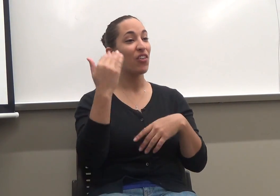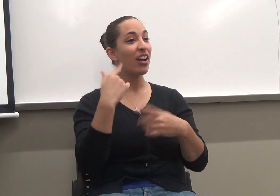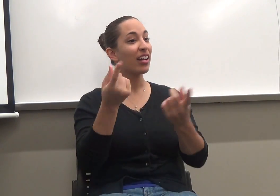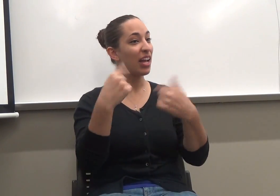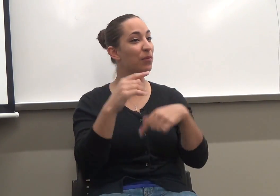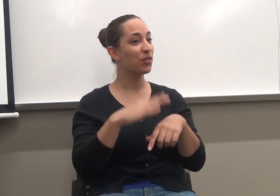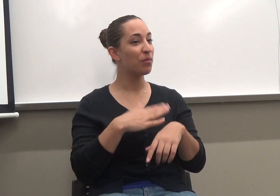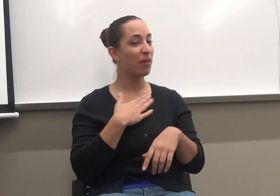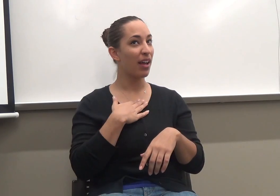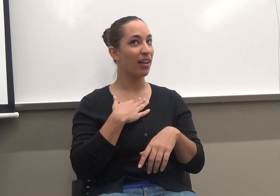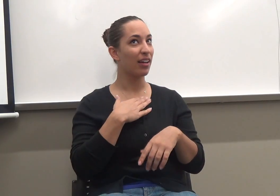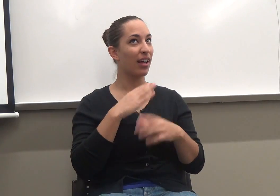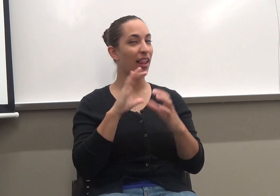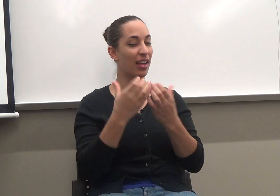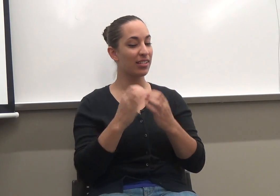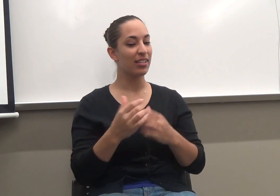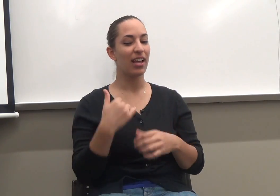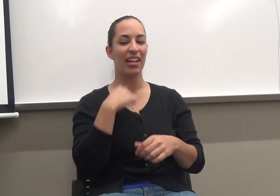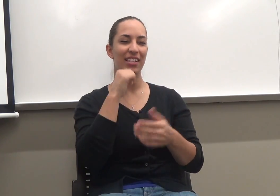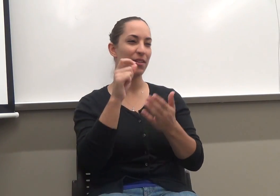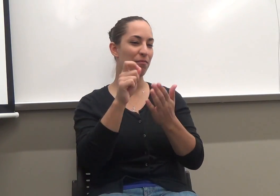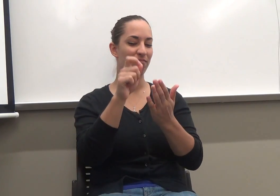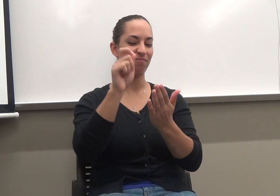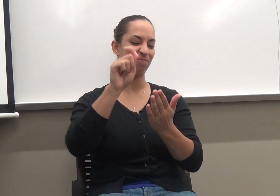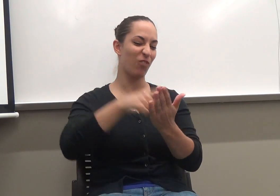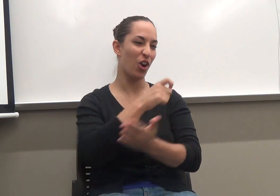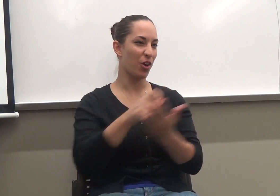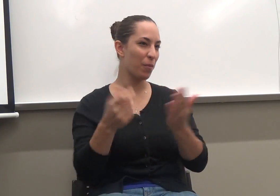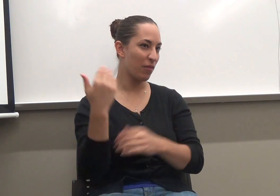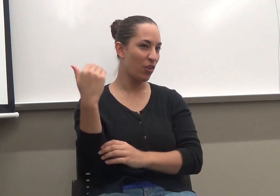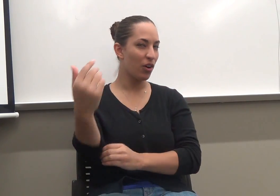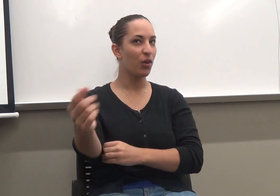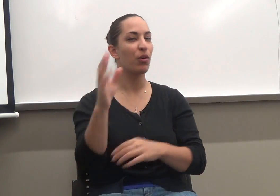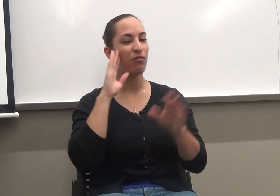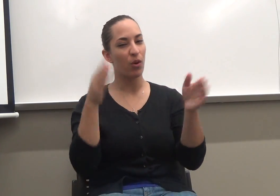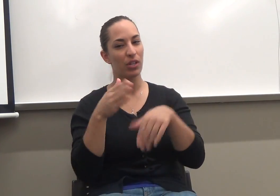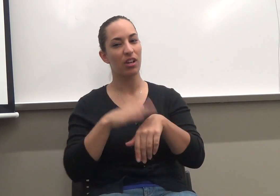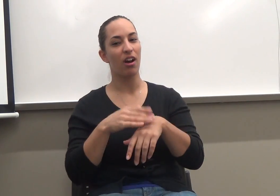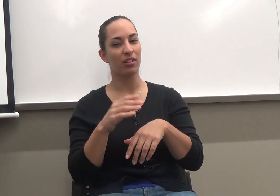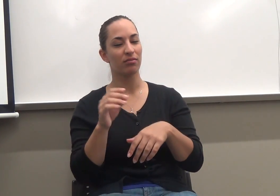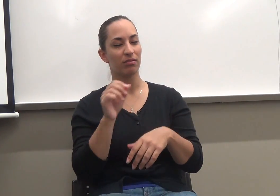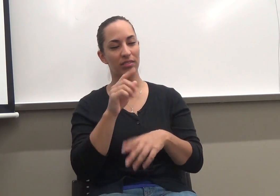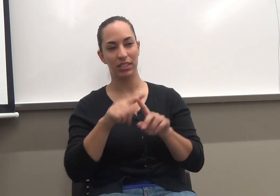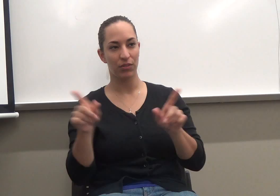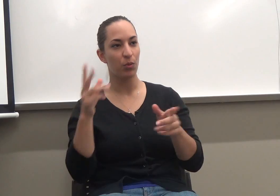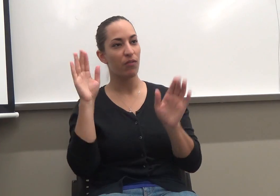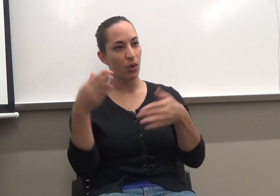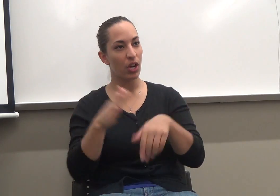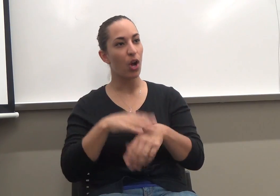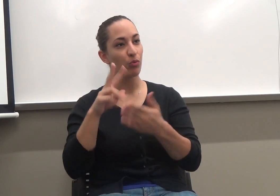we were focusing on something different in that class, but here I will mark for this.